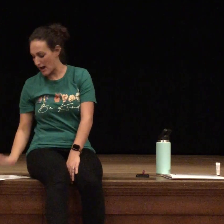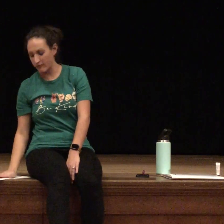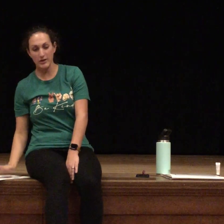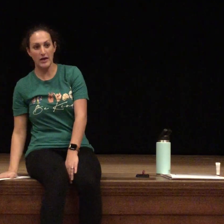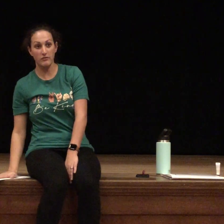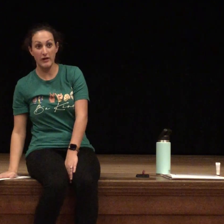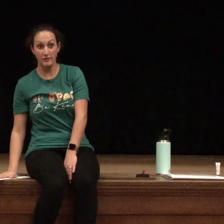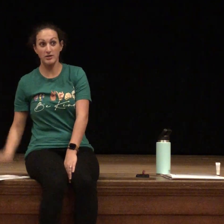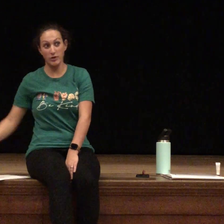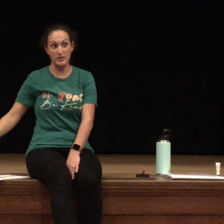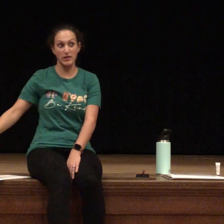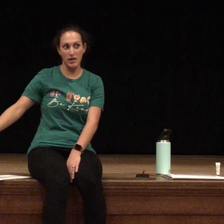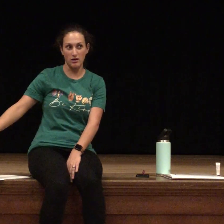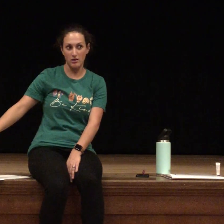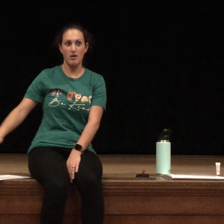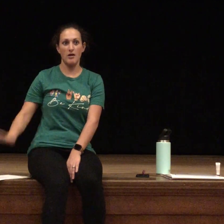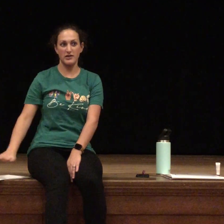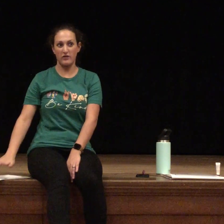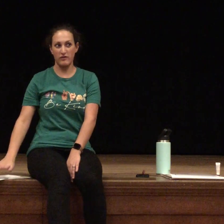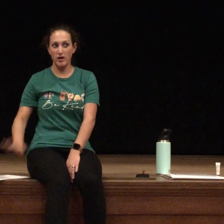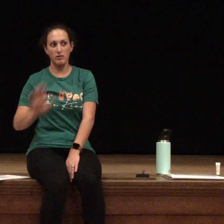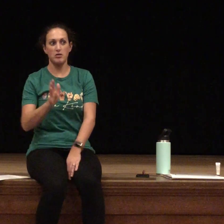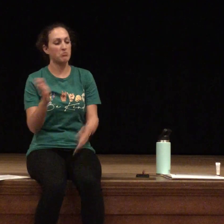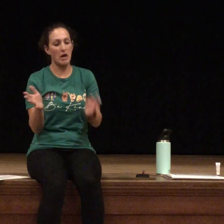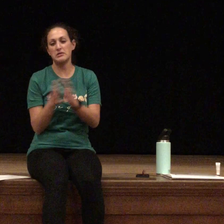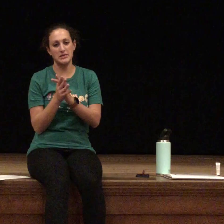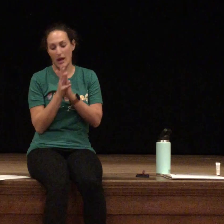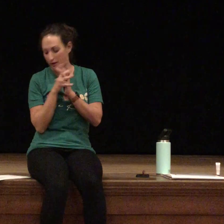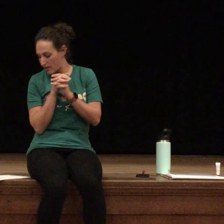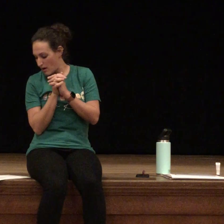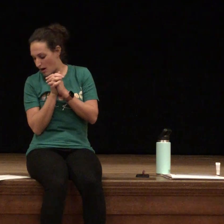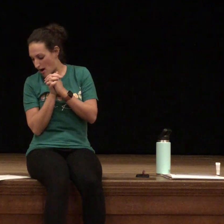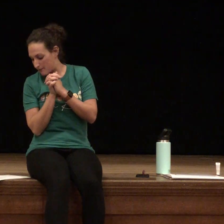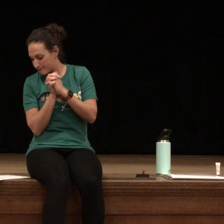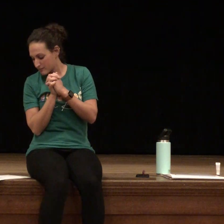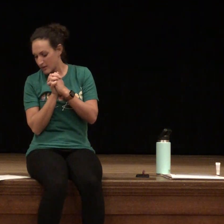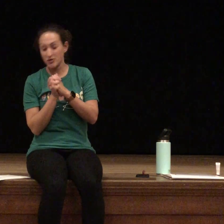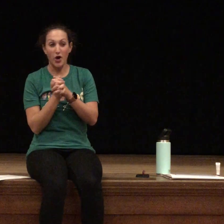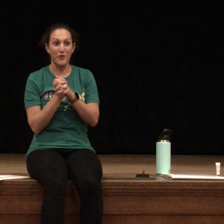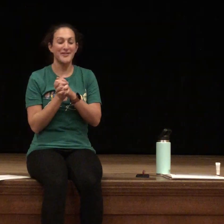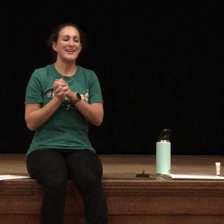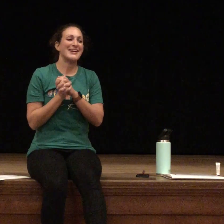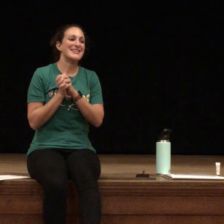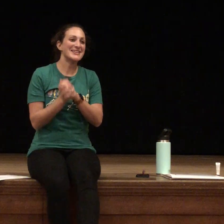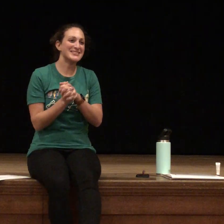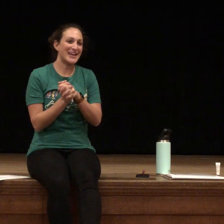written down favorite, so when you see it later, it's favorite, but it doesn't matter. So, in this